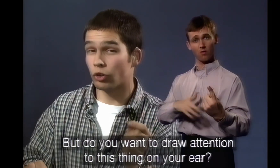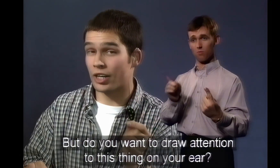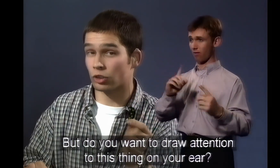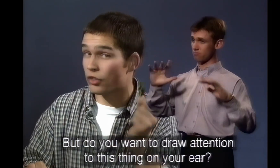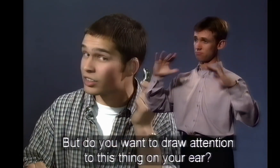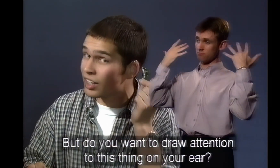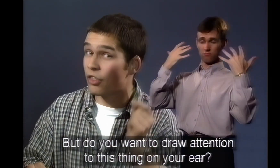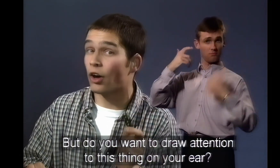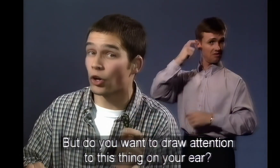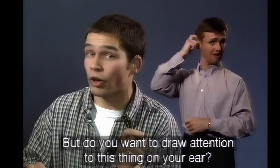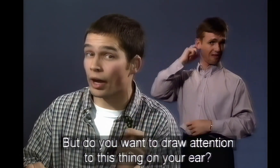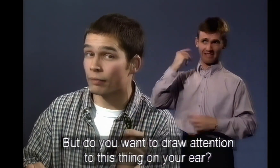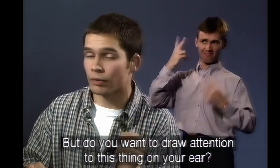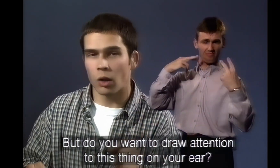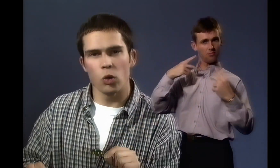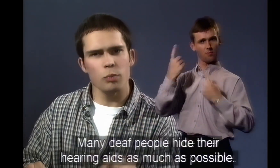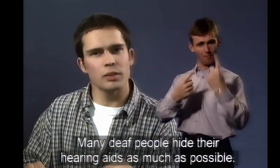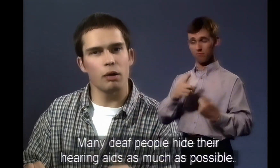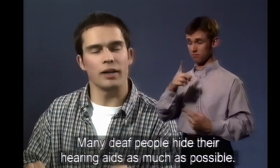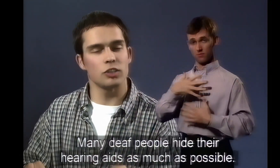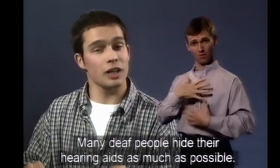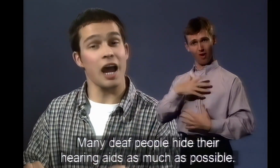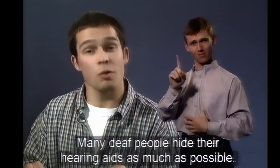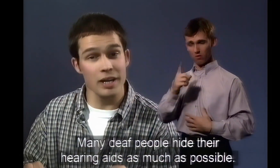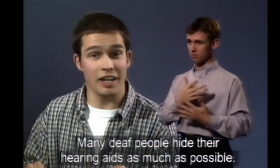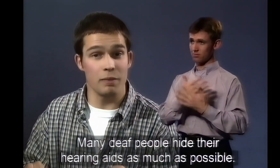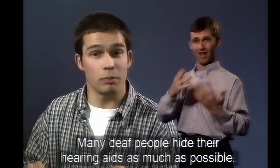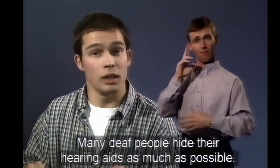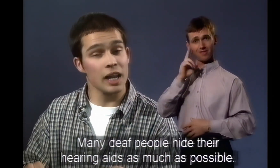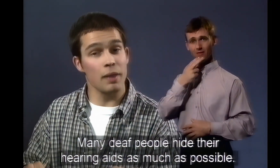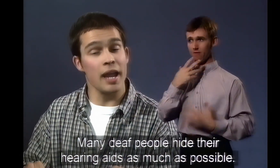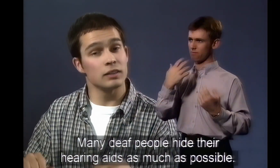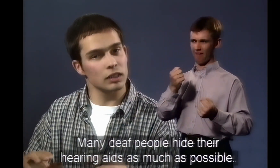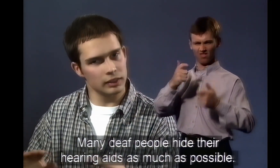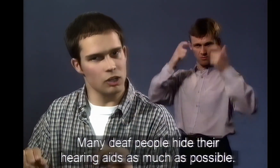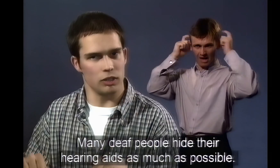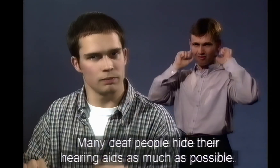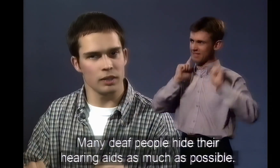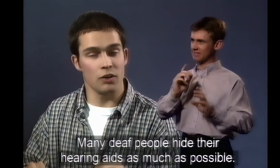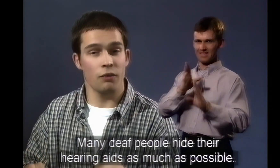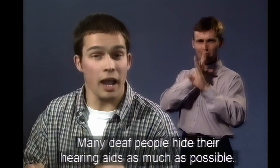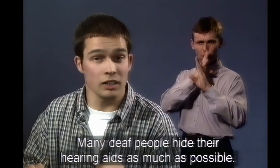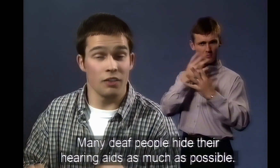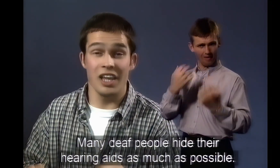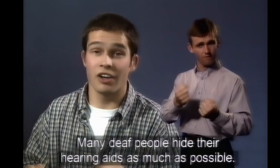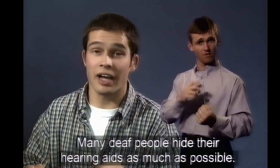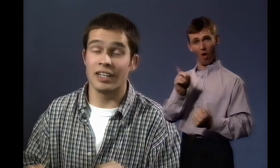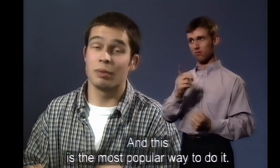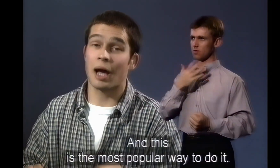attention to this thing on your ear? Will you be surprised at just how many deaf people keep their aids a secret? In fact, the hearing aid is to be kept